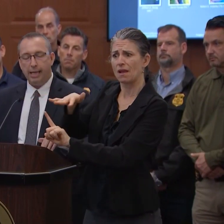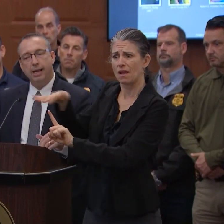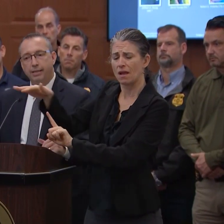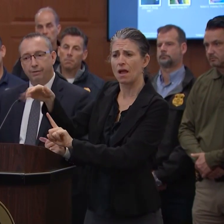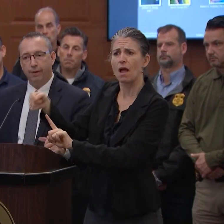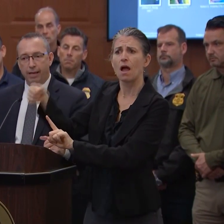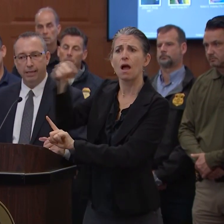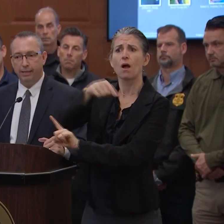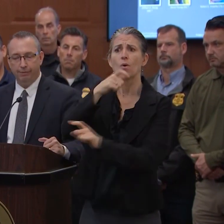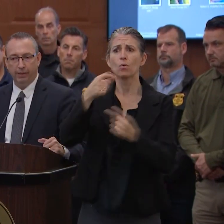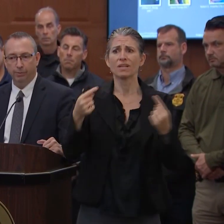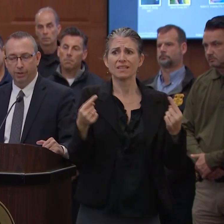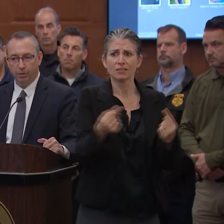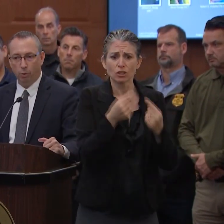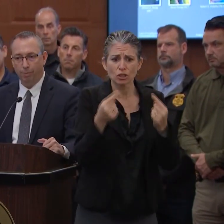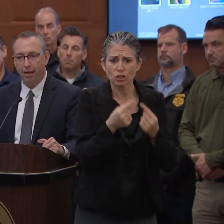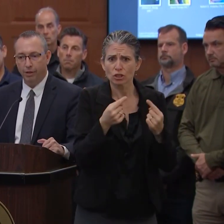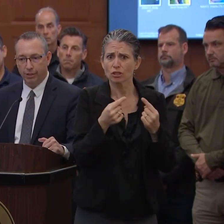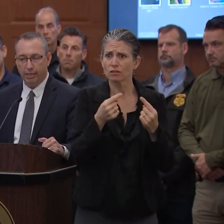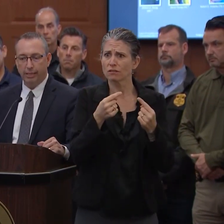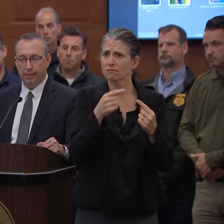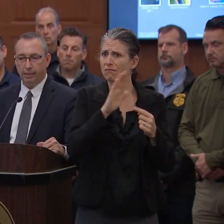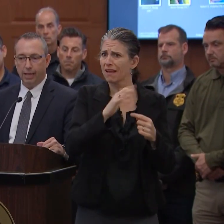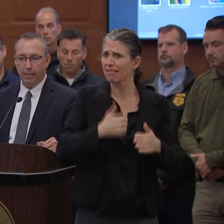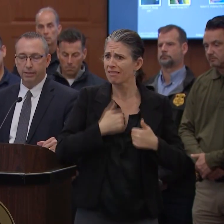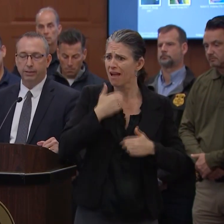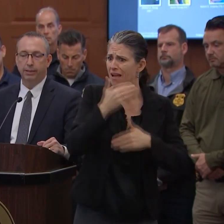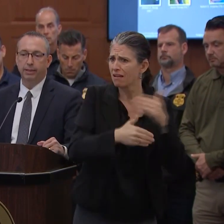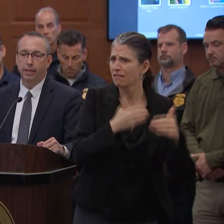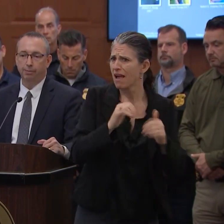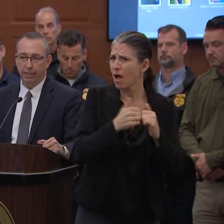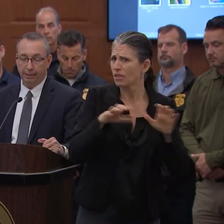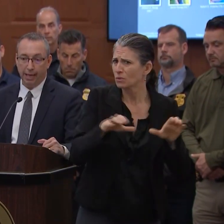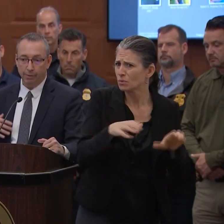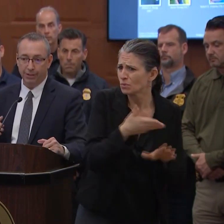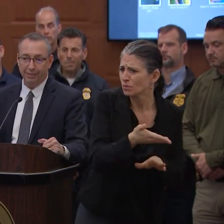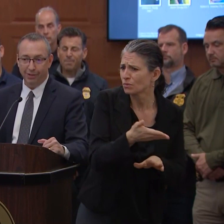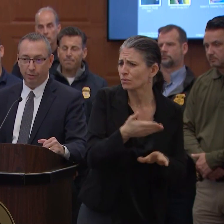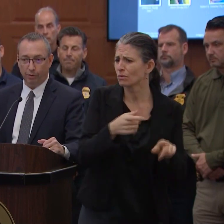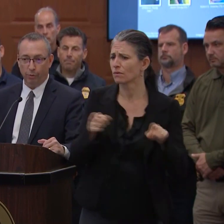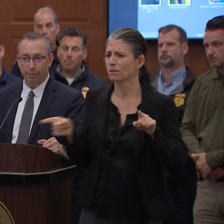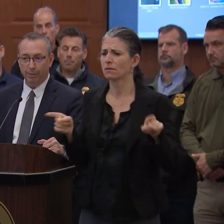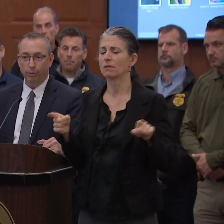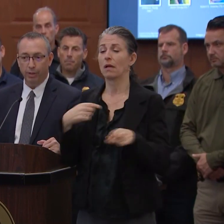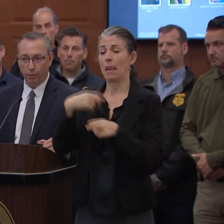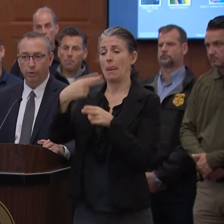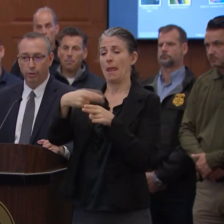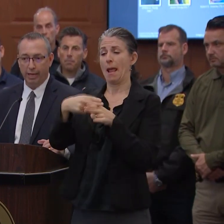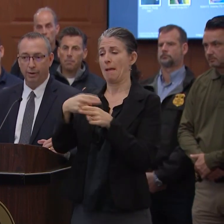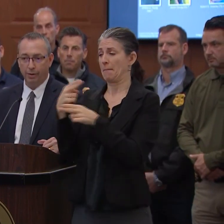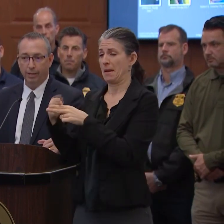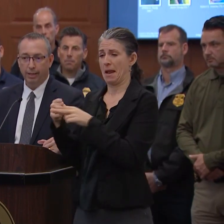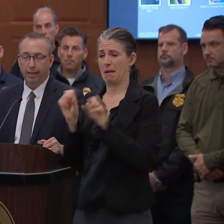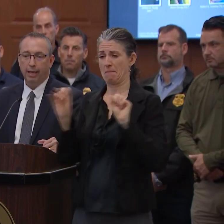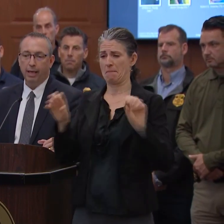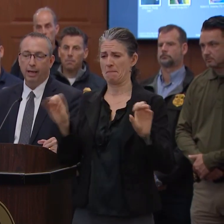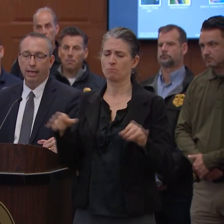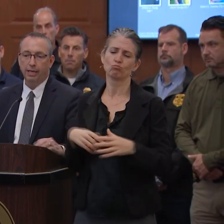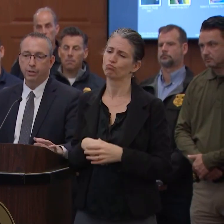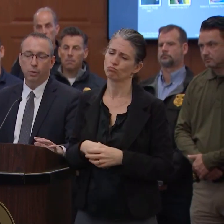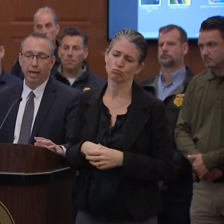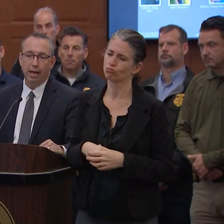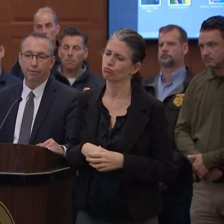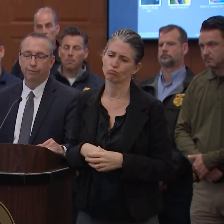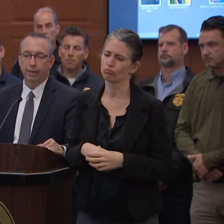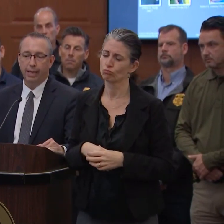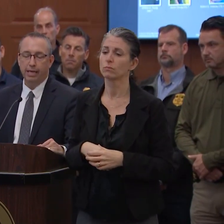I can't identify any of the victims at this point. My understanding is the last update that I received that there was 3 people in critical care, and